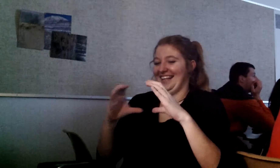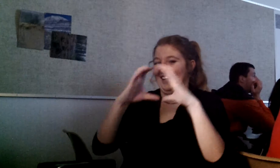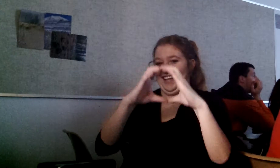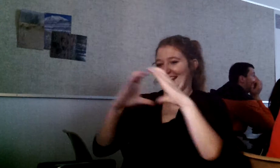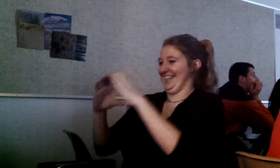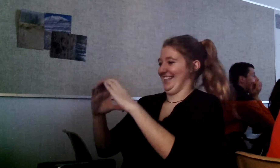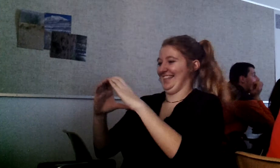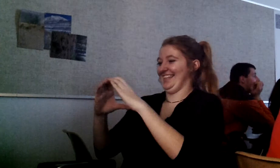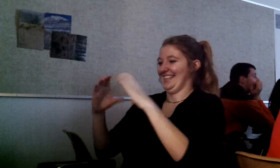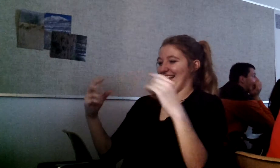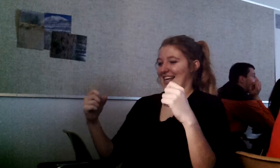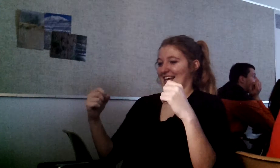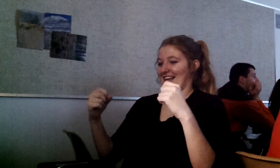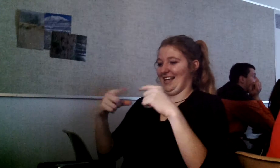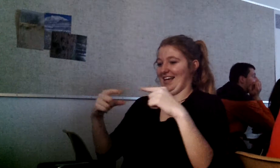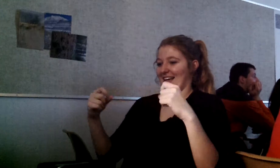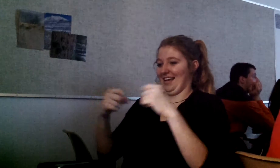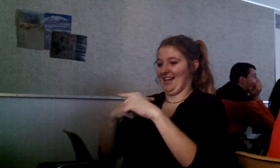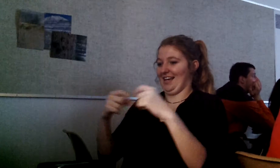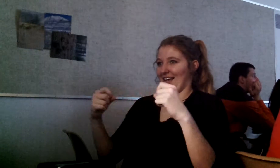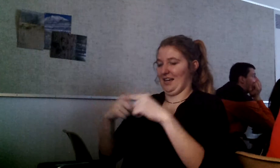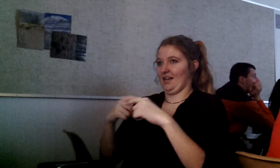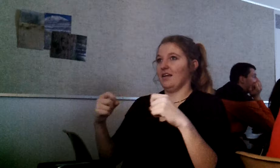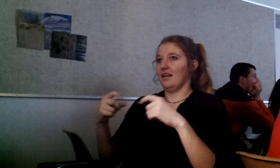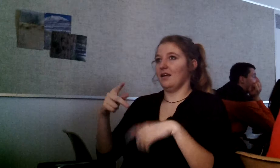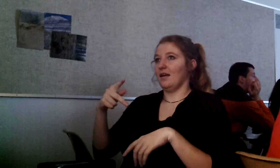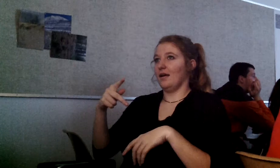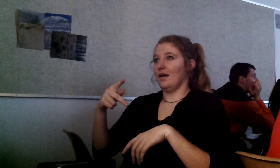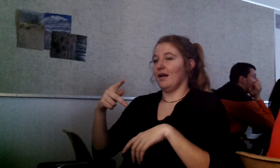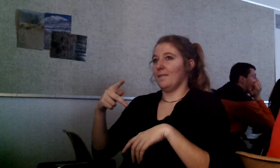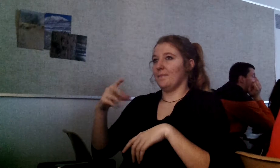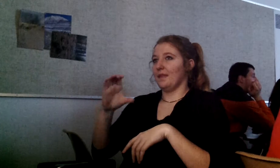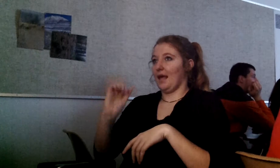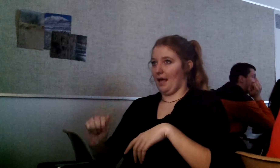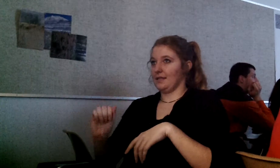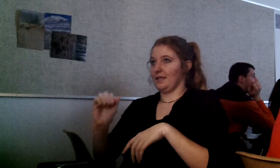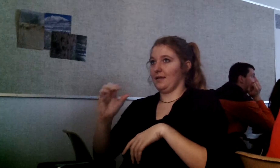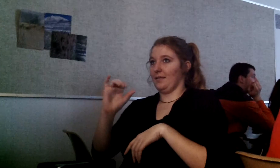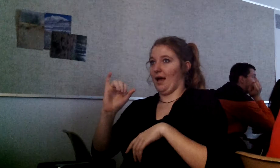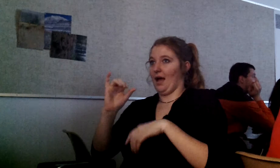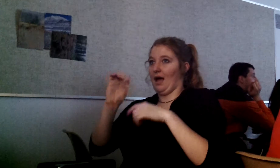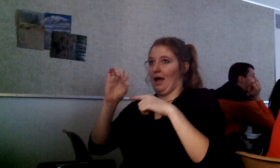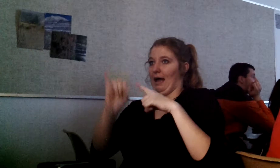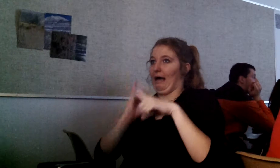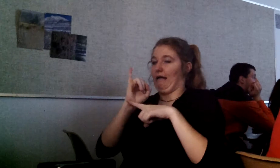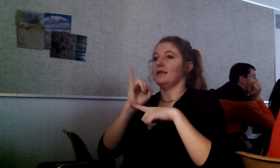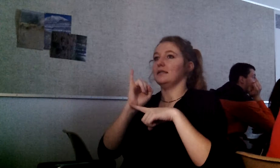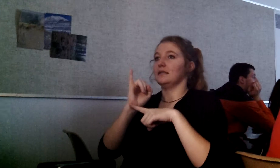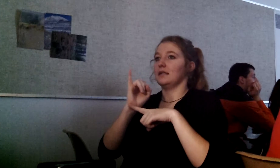manner. In the presence of calcium ions, individual cadherins pair up to form dimers on one